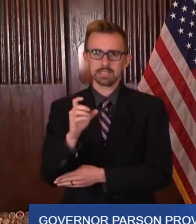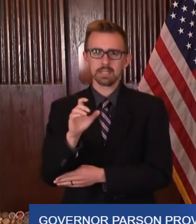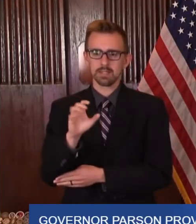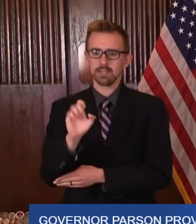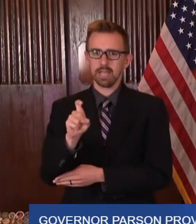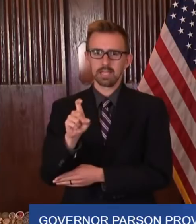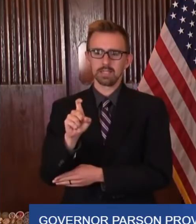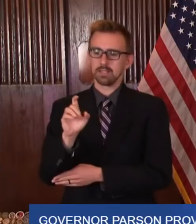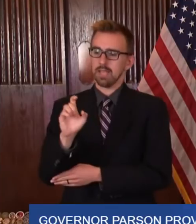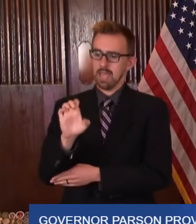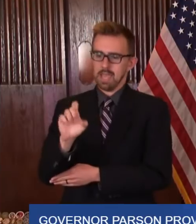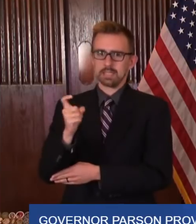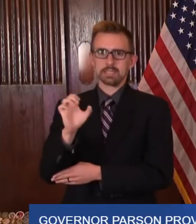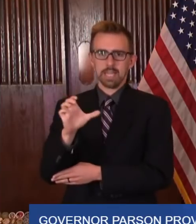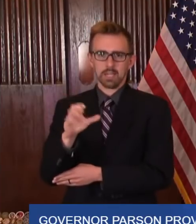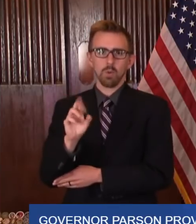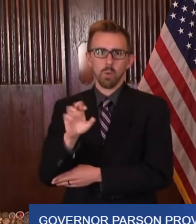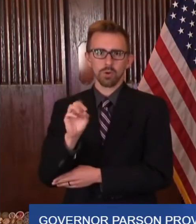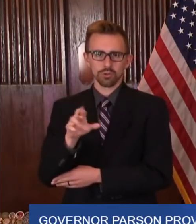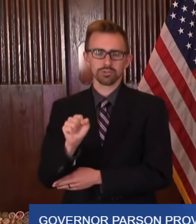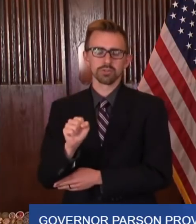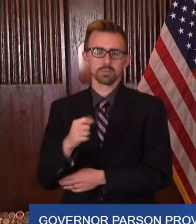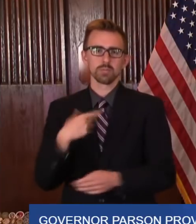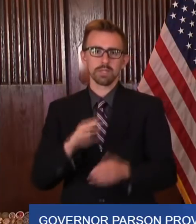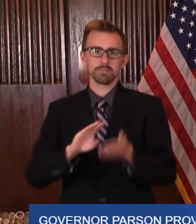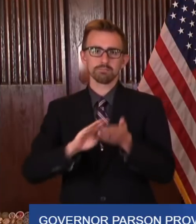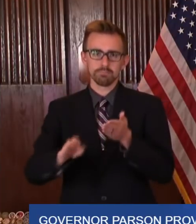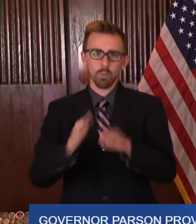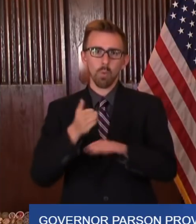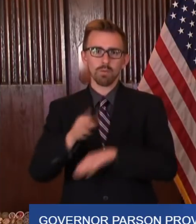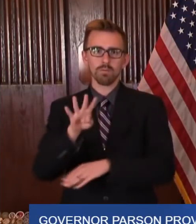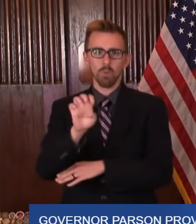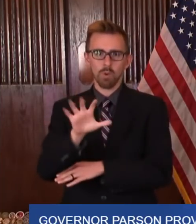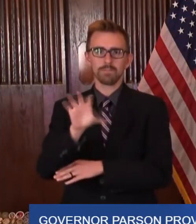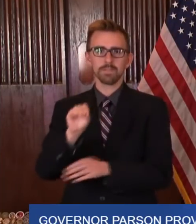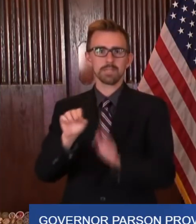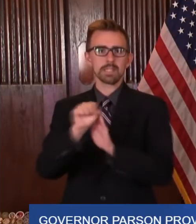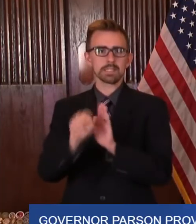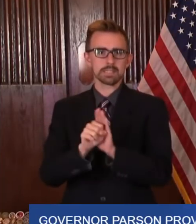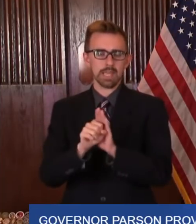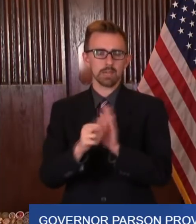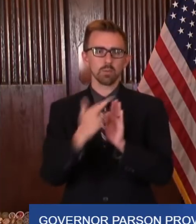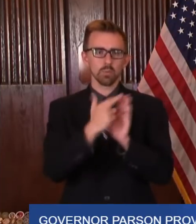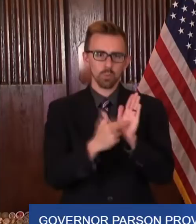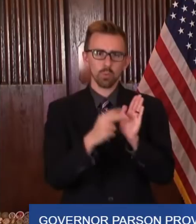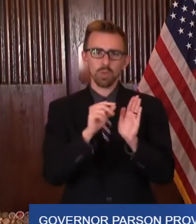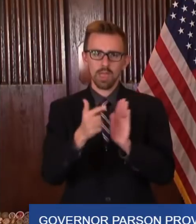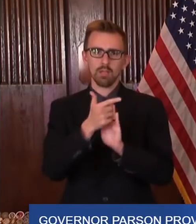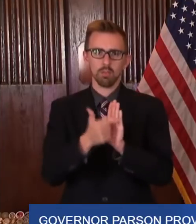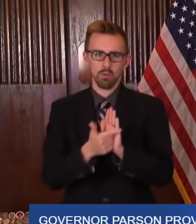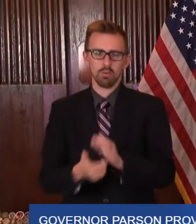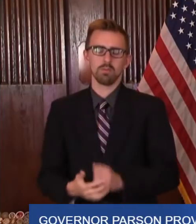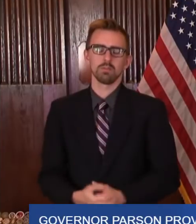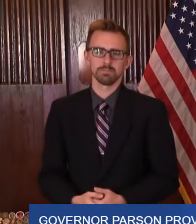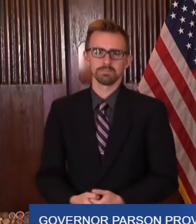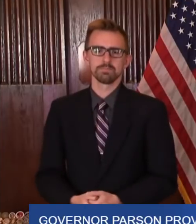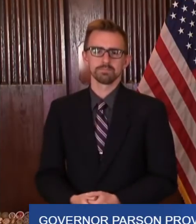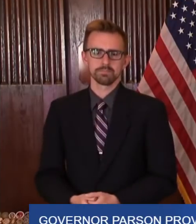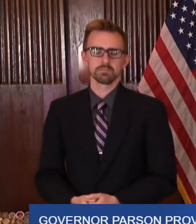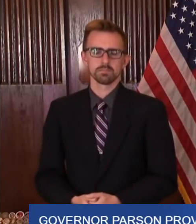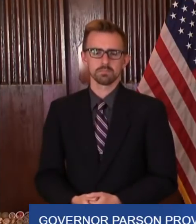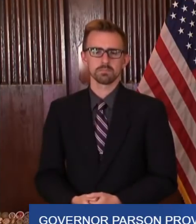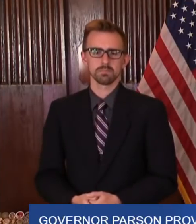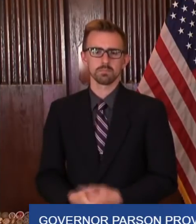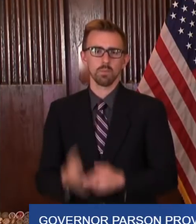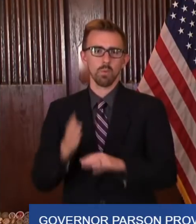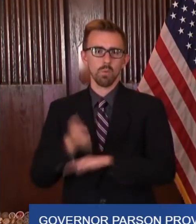waived or suspended over 450 state statutes and regulations. We have ordered